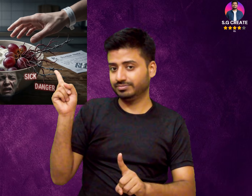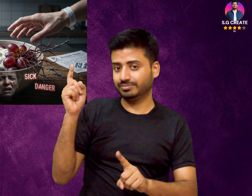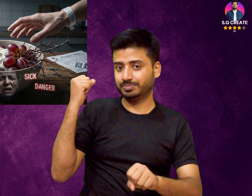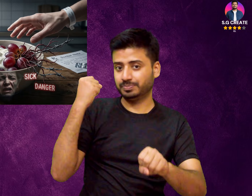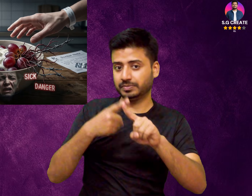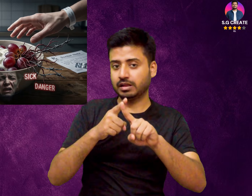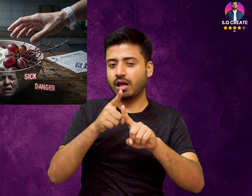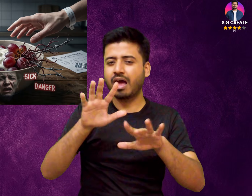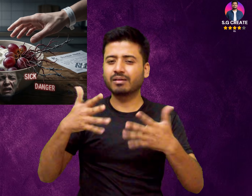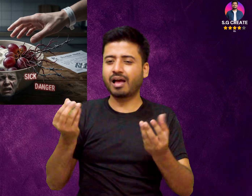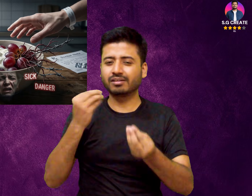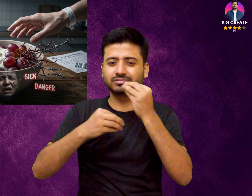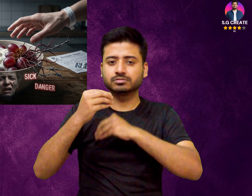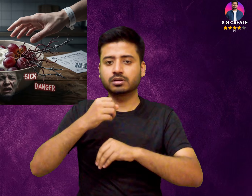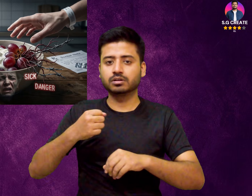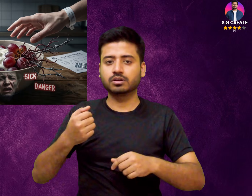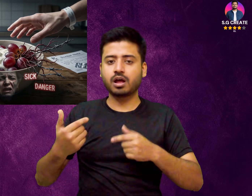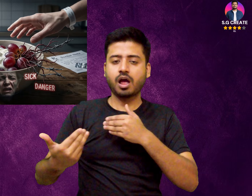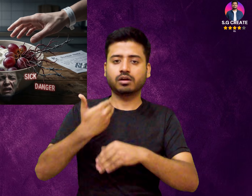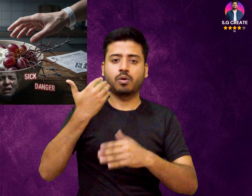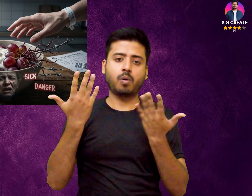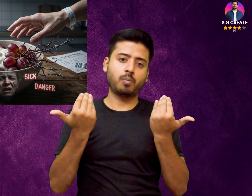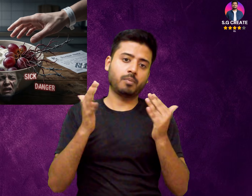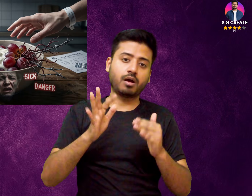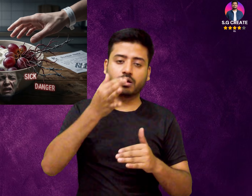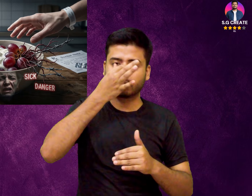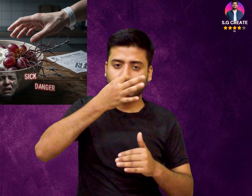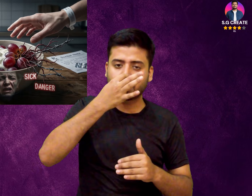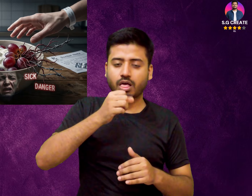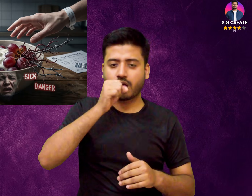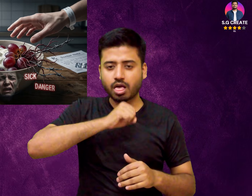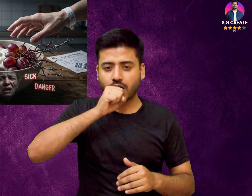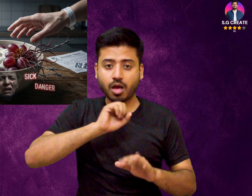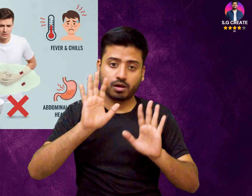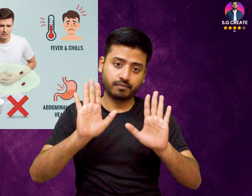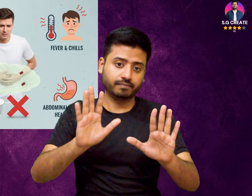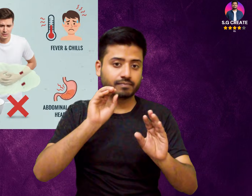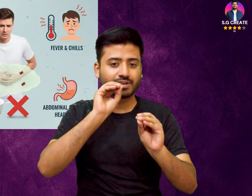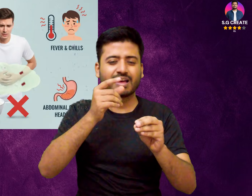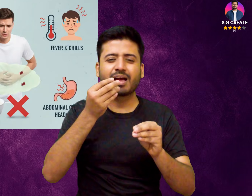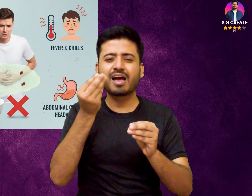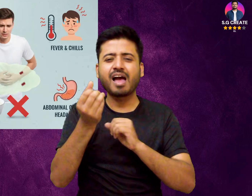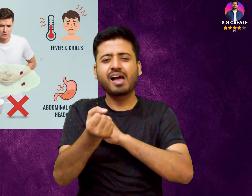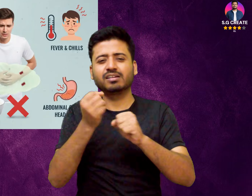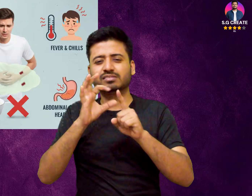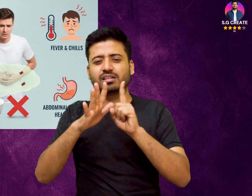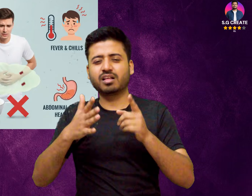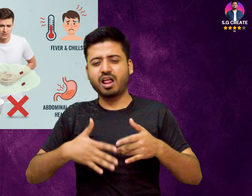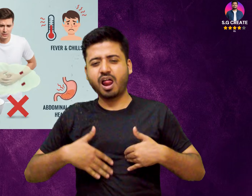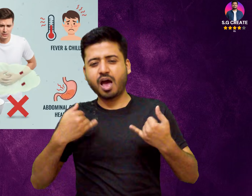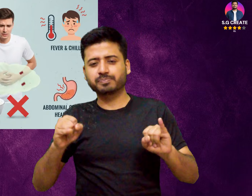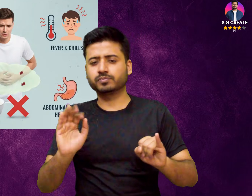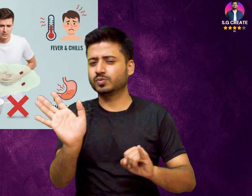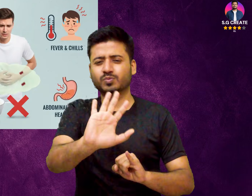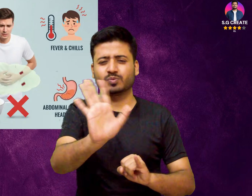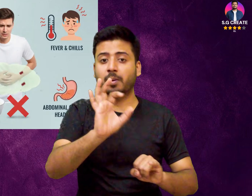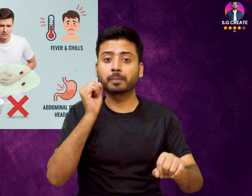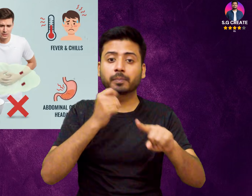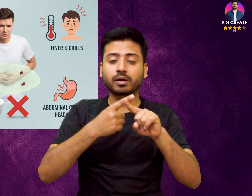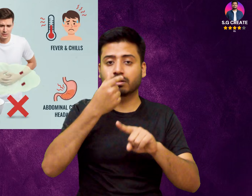least 30 minutes apart, to avoid any potential digestive clash. Based on Ayurvedic principles and nutritional